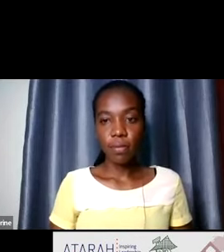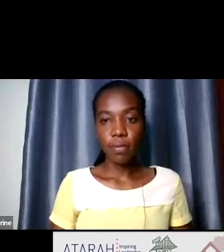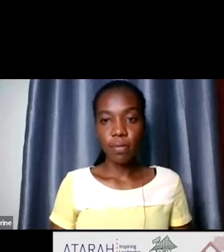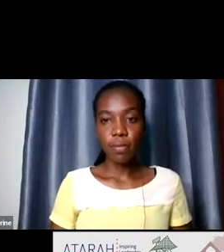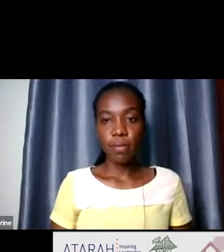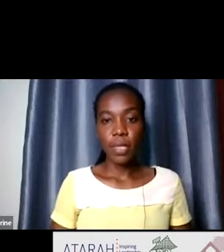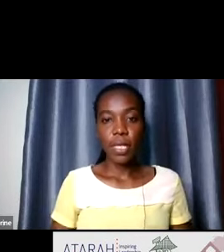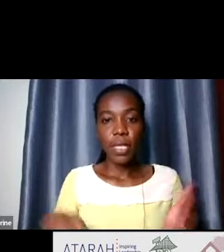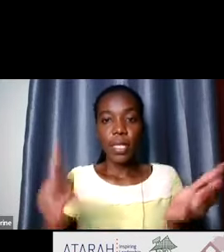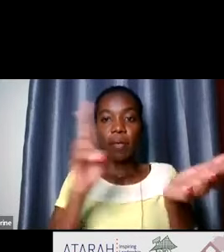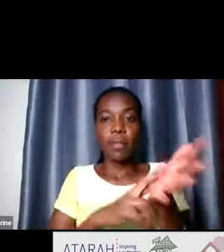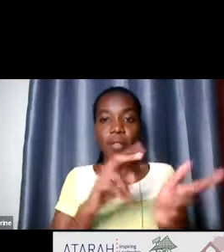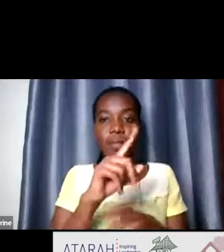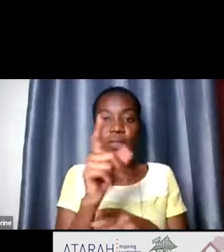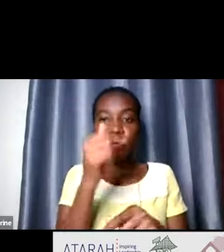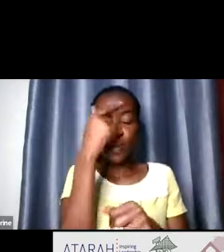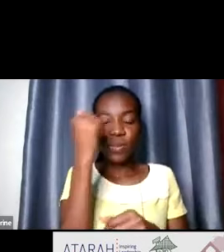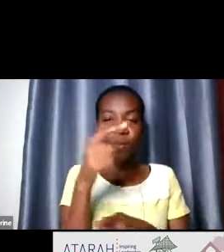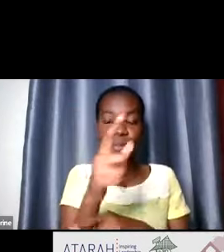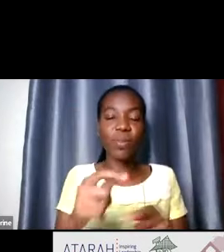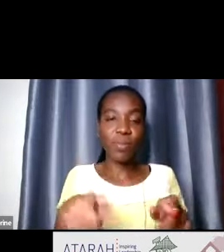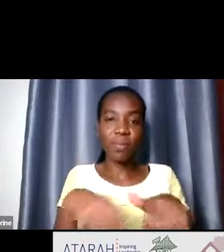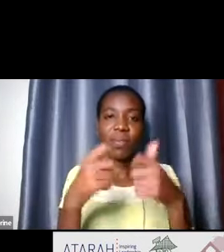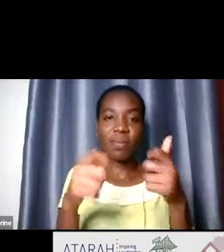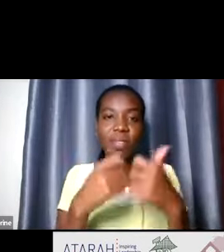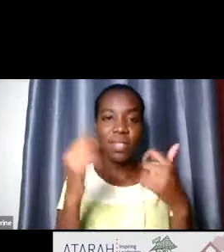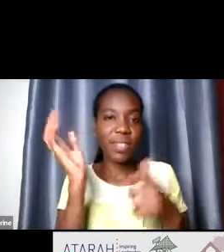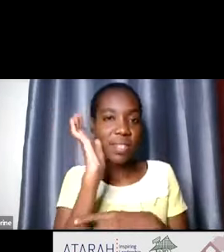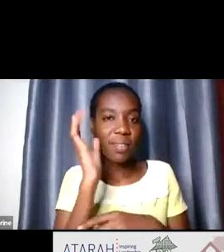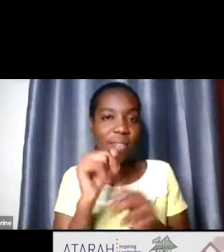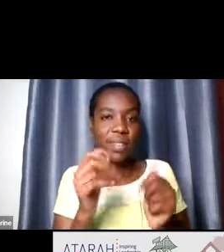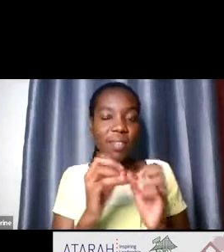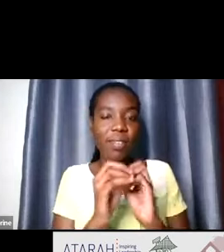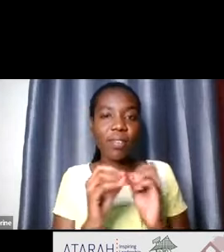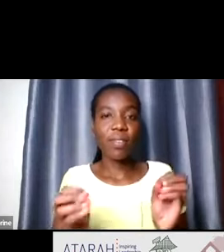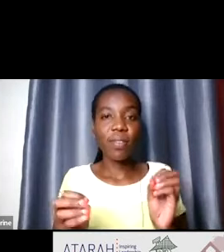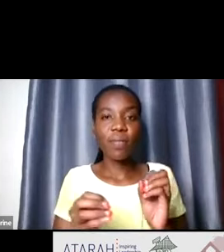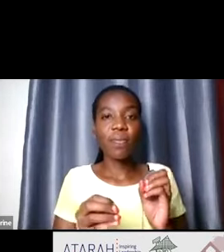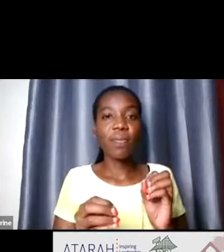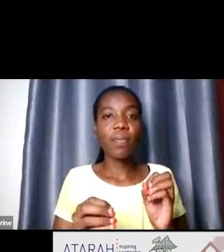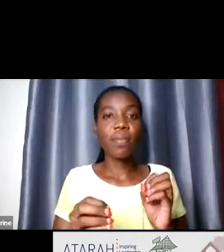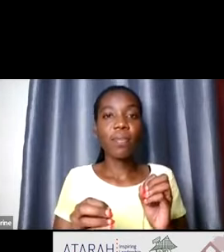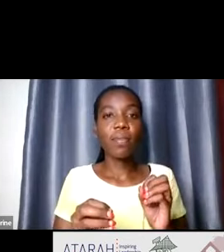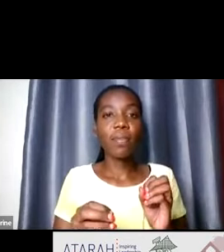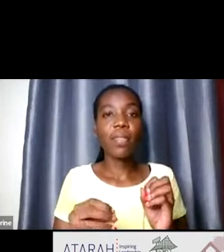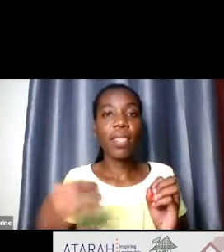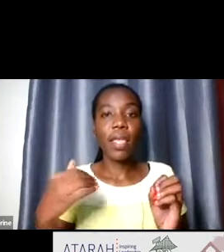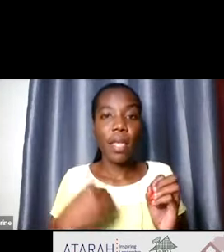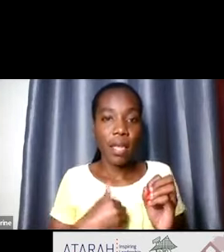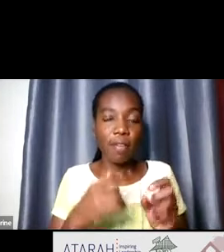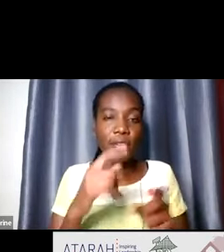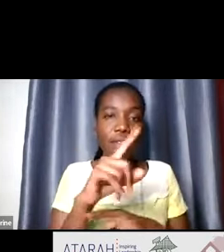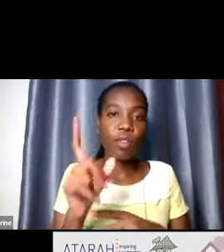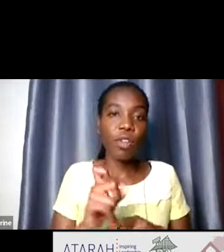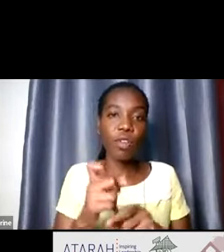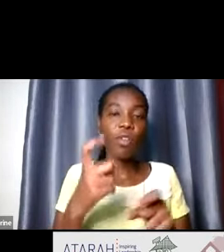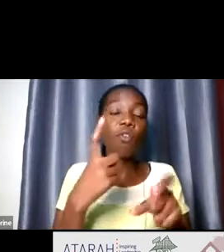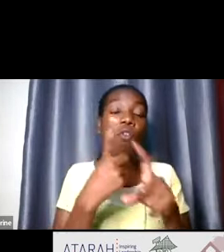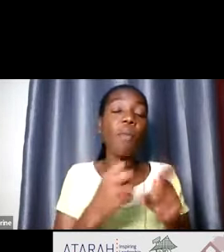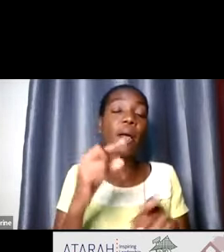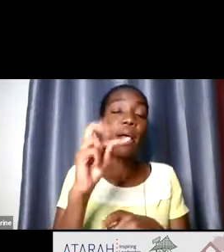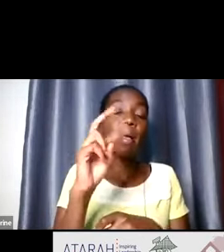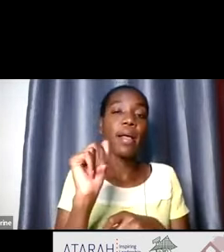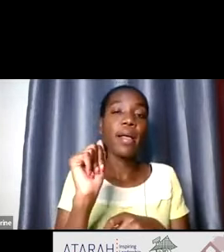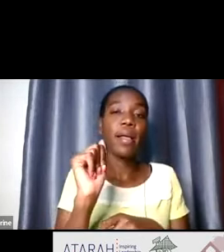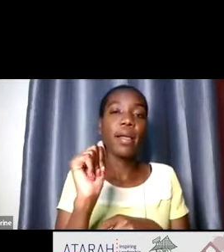Repeat the question. I think you are breaking a bit. All right. There's a question here by Gary Kabuthu.